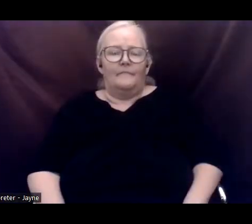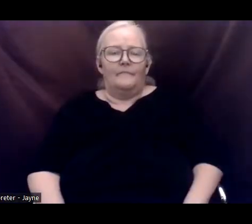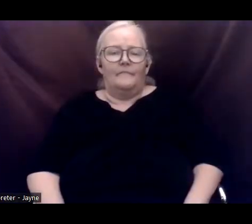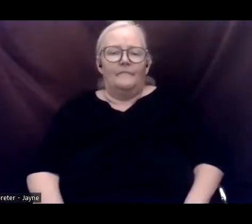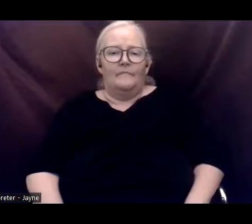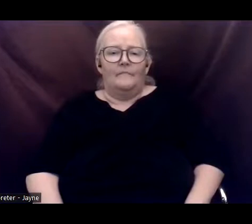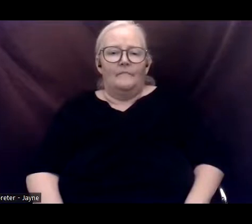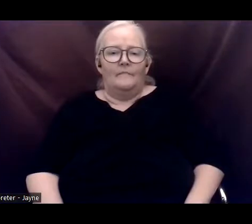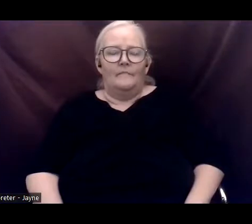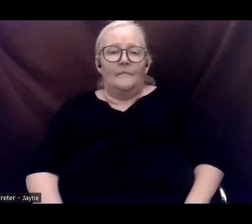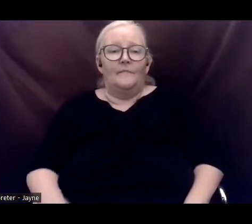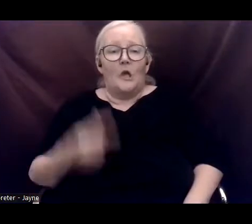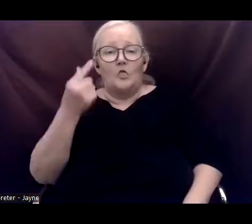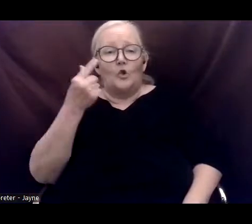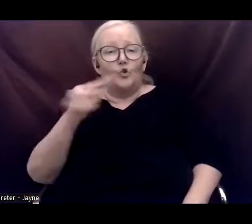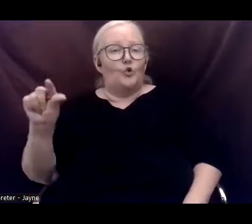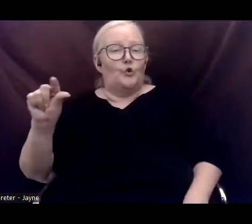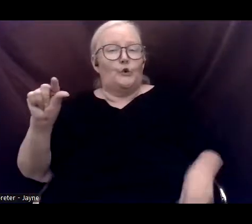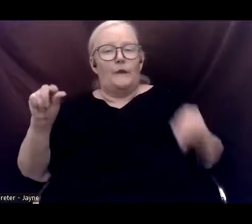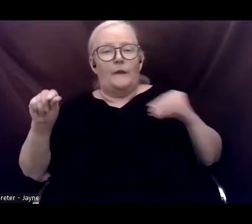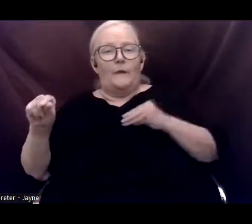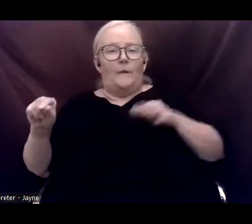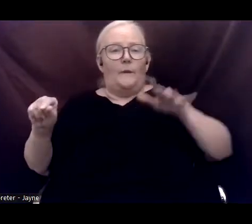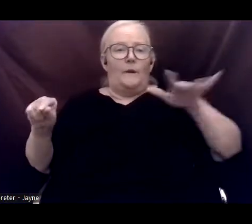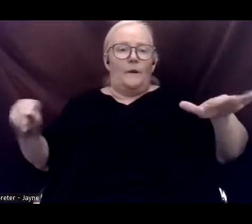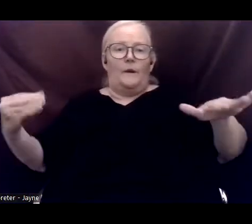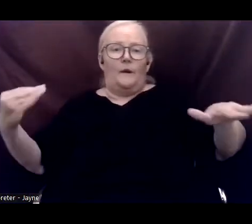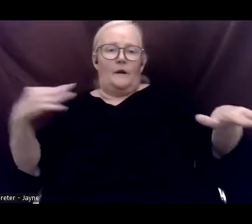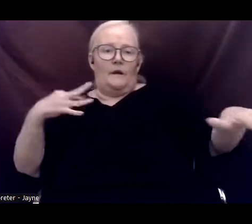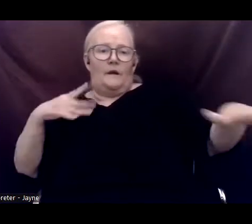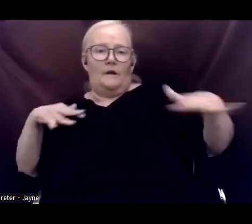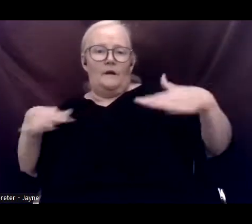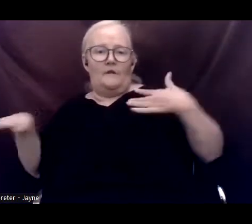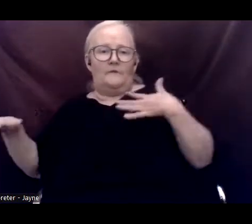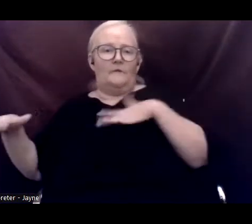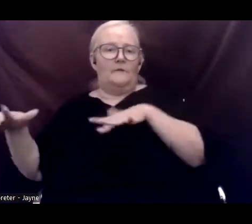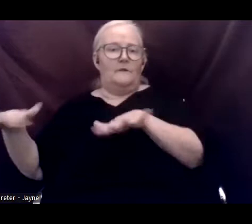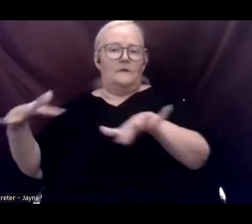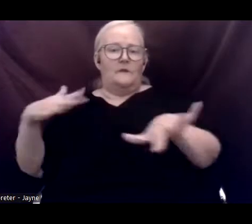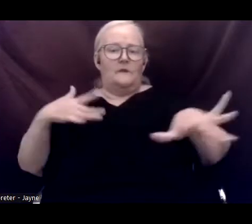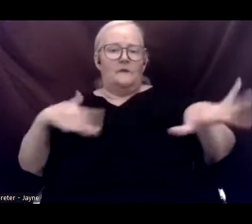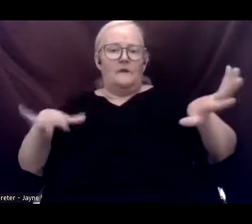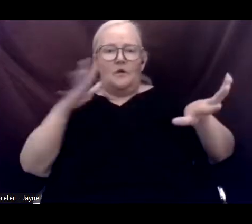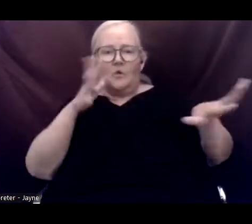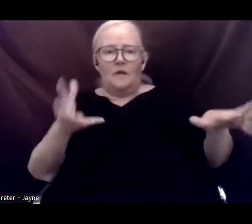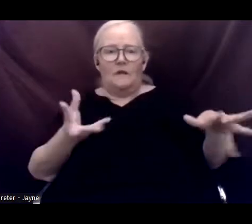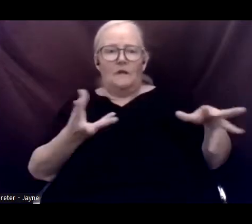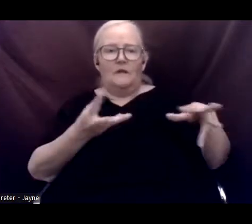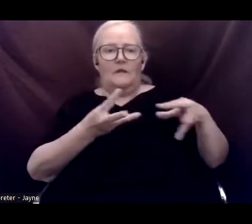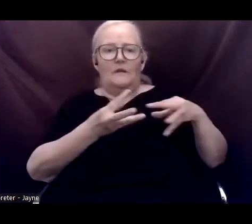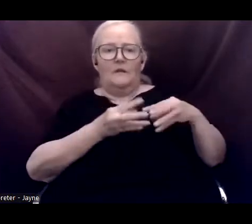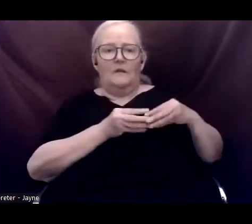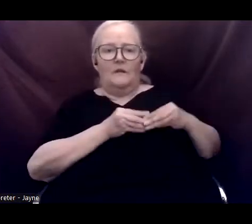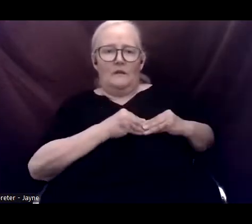Let that green light surrounding this community return to your heart